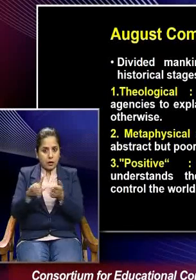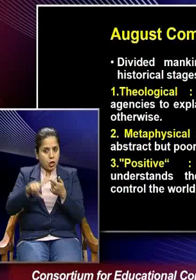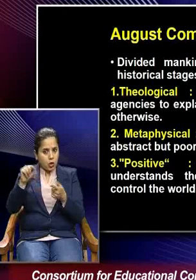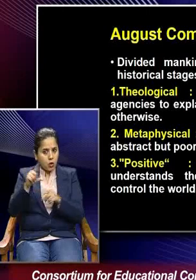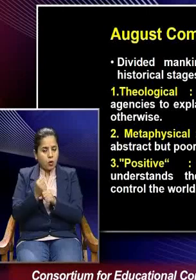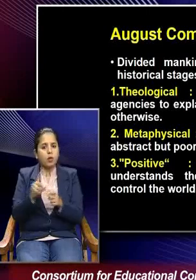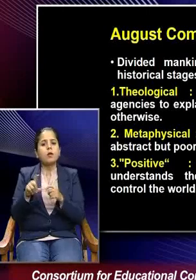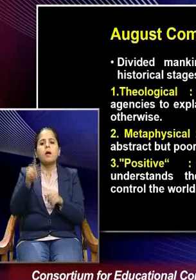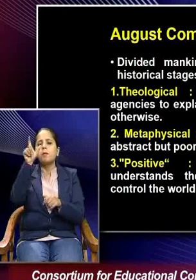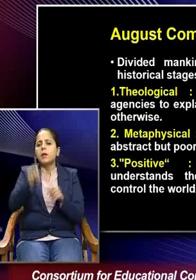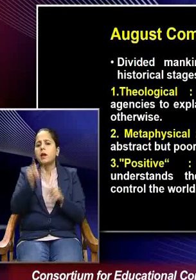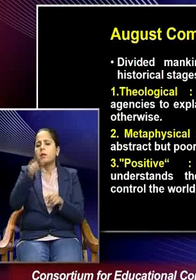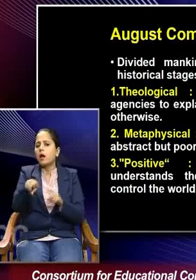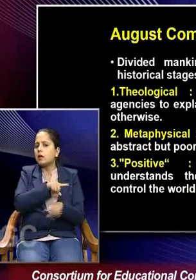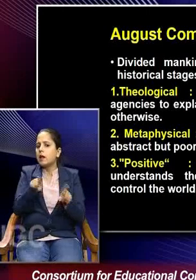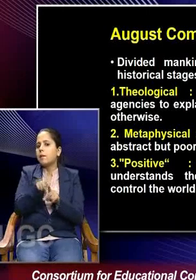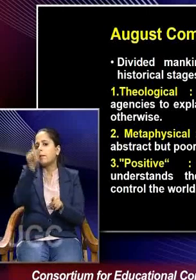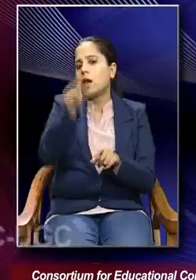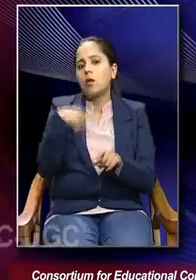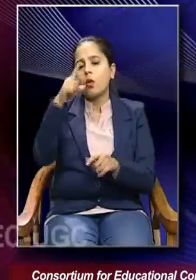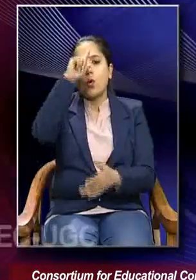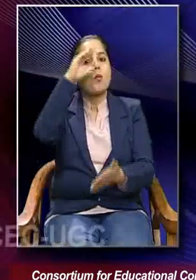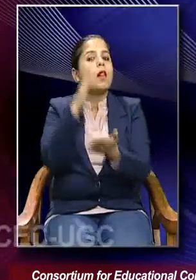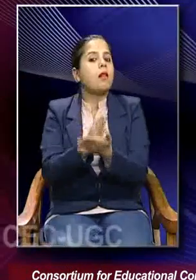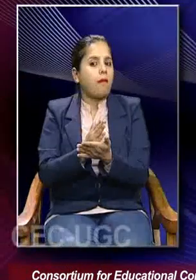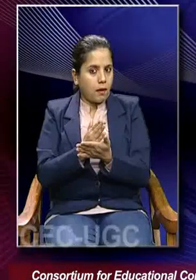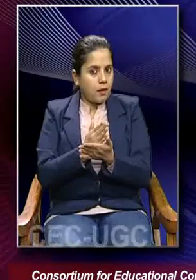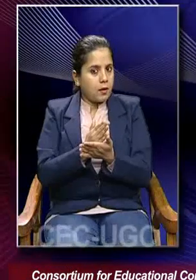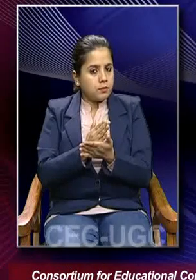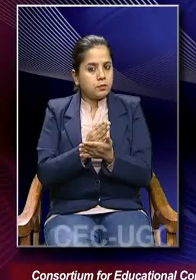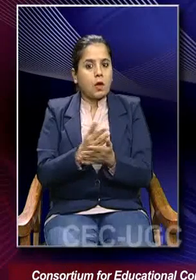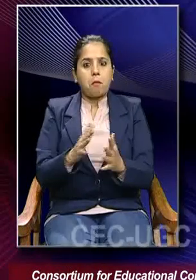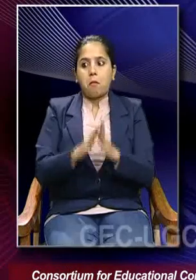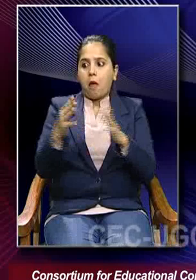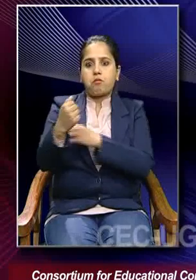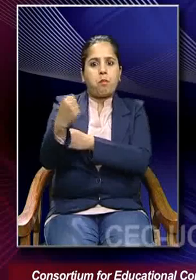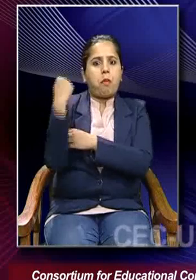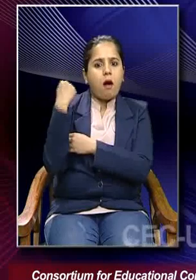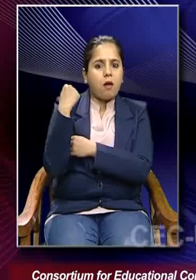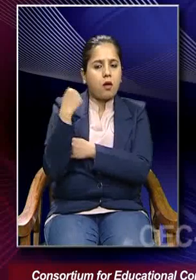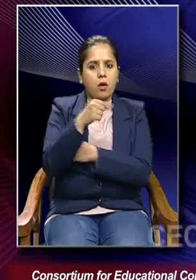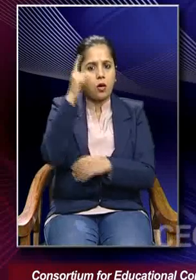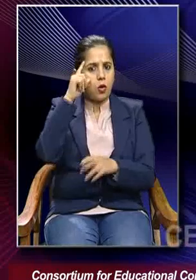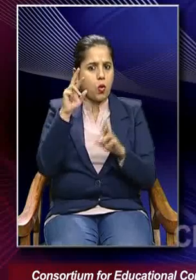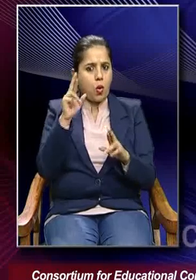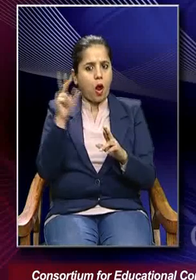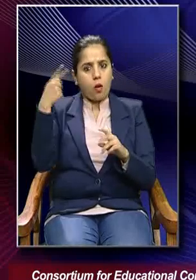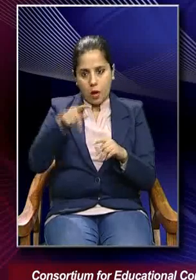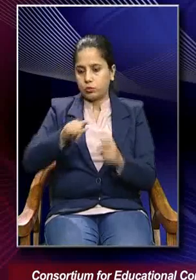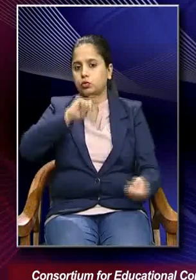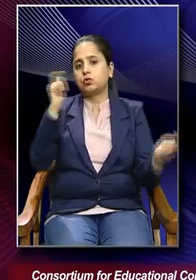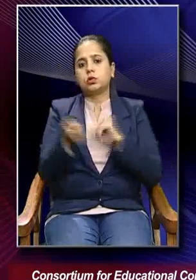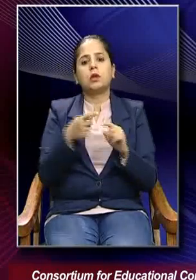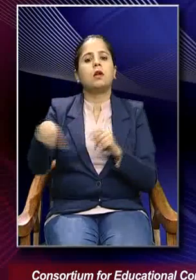who believes on some great power which is going to bring about order, and that's